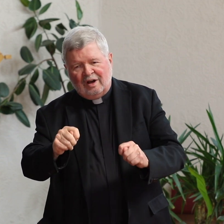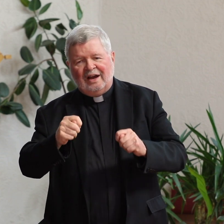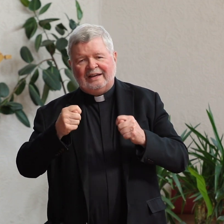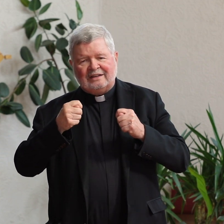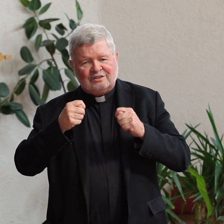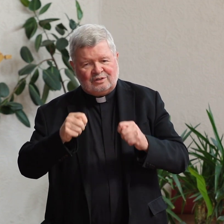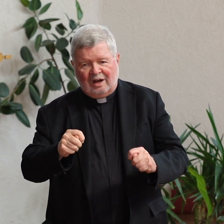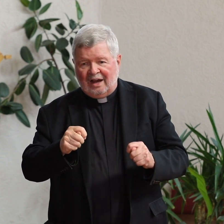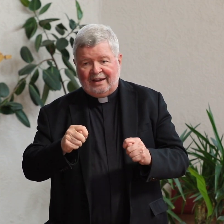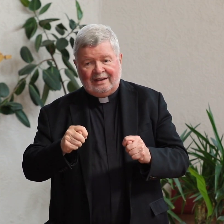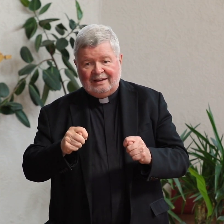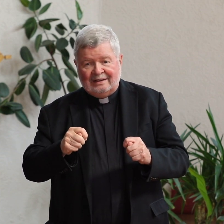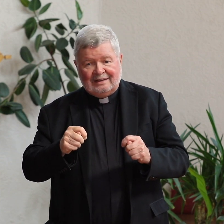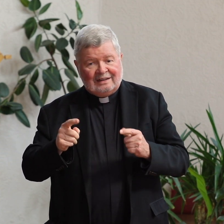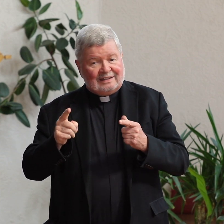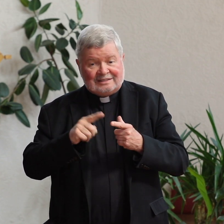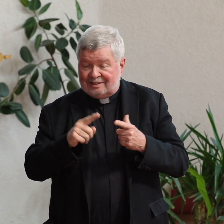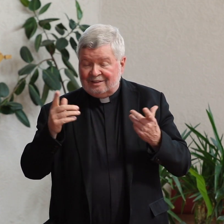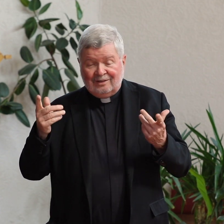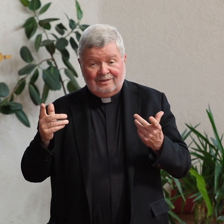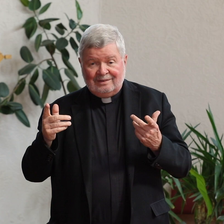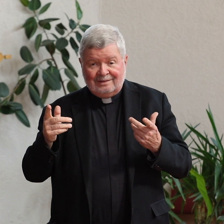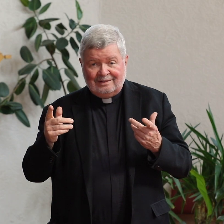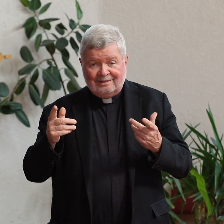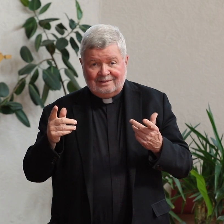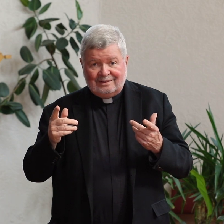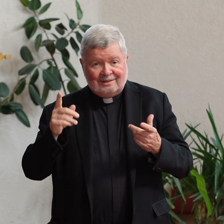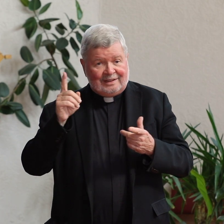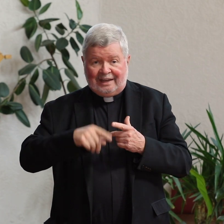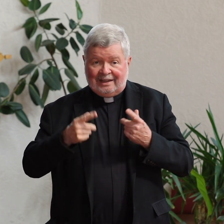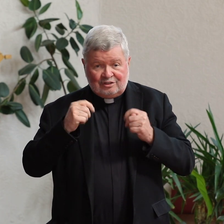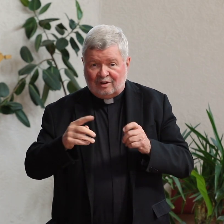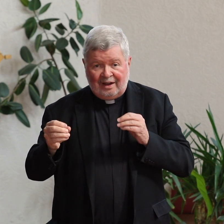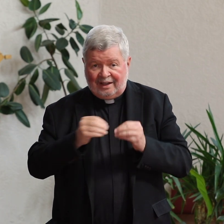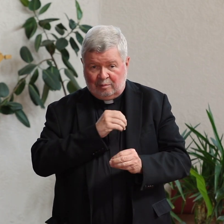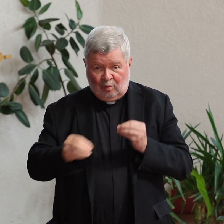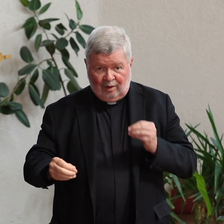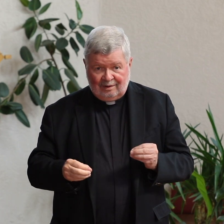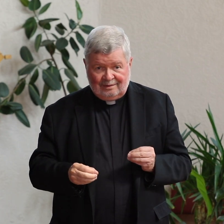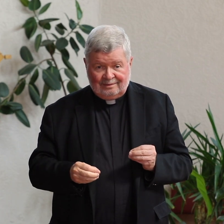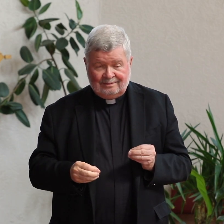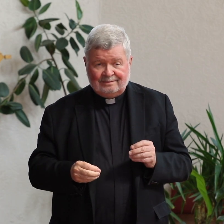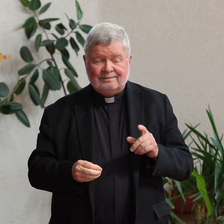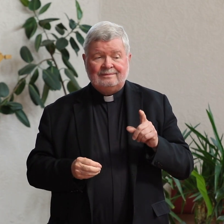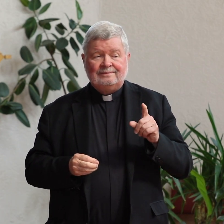try and try until he can't try anymore.